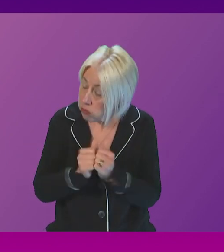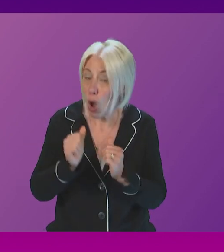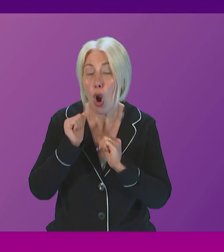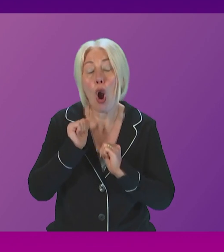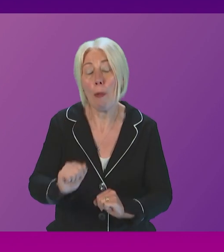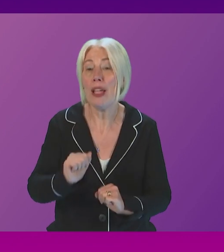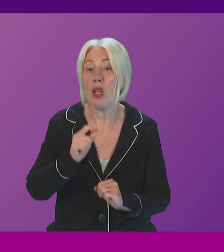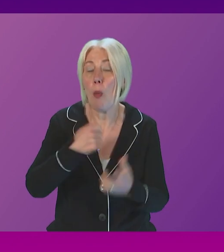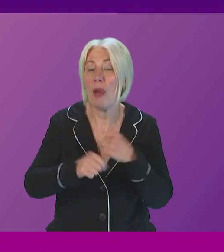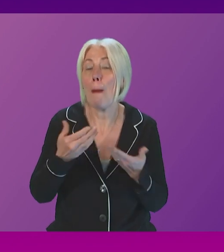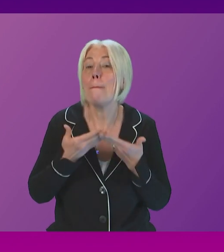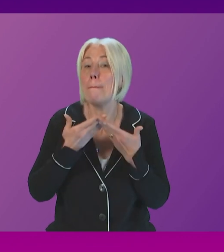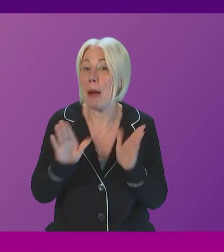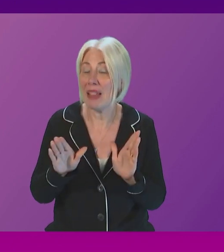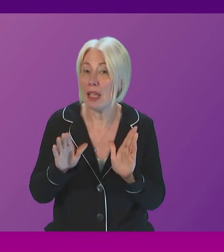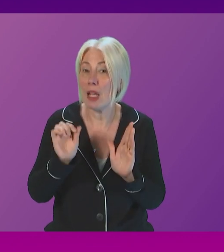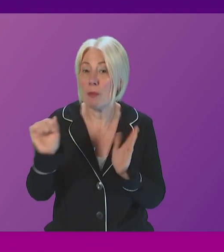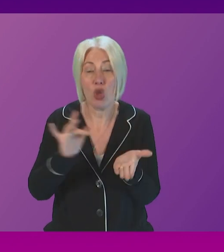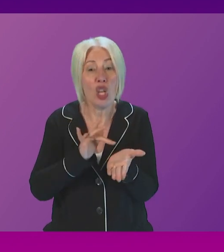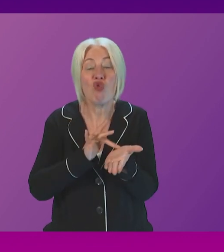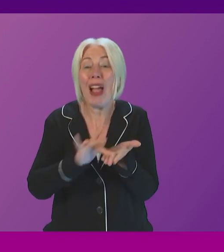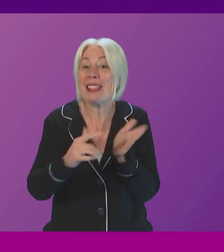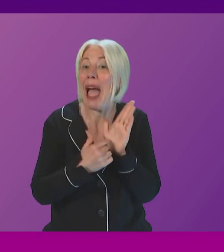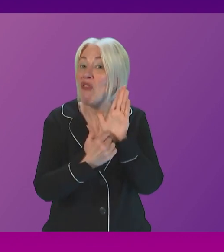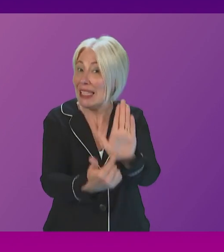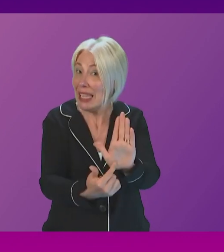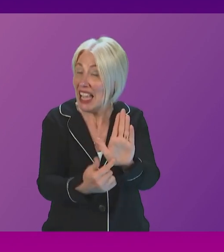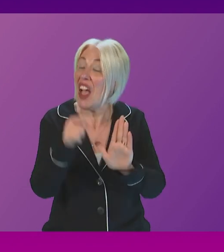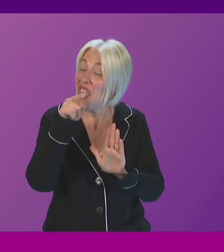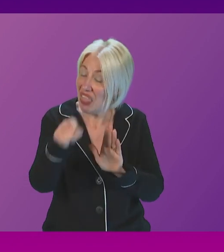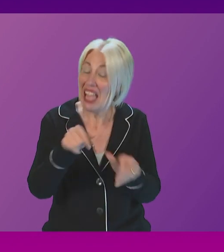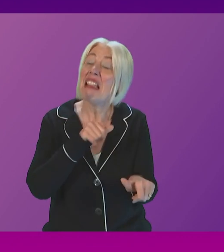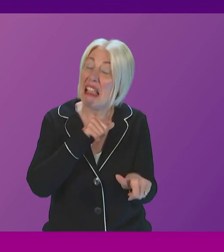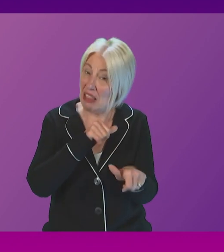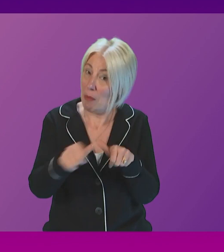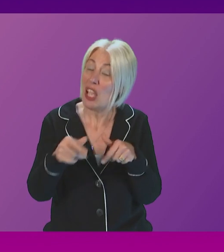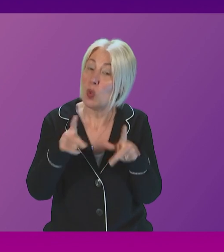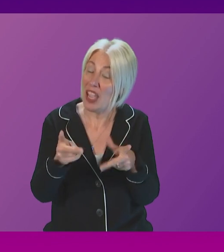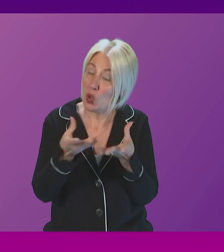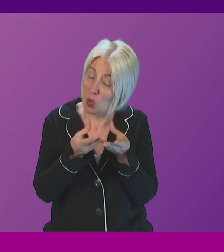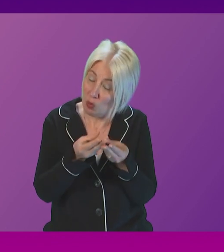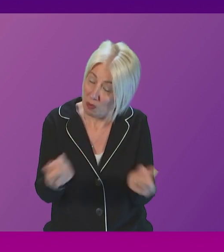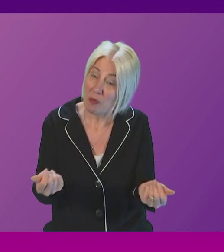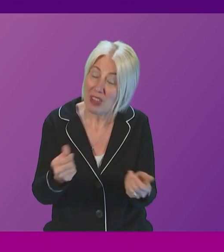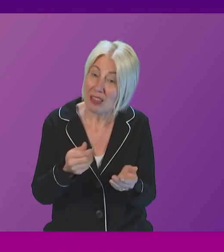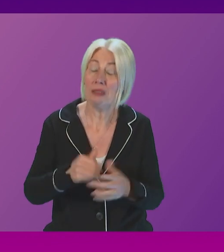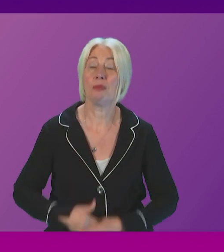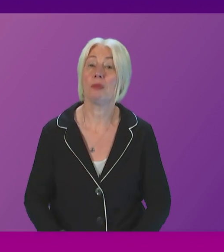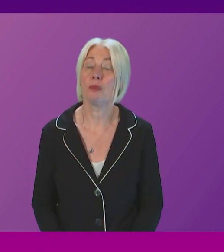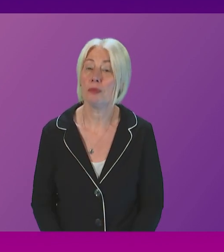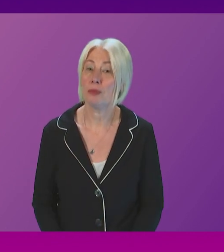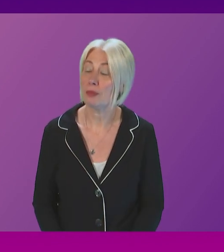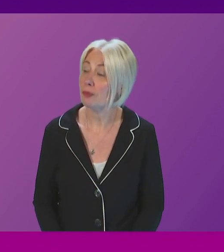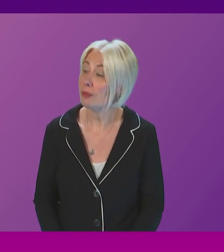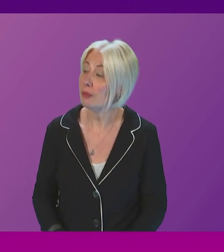transparency, sunlight, is the best disinfectant. Thank you, Dr Gohani. And I